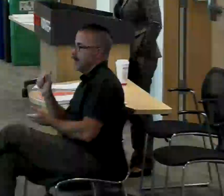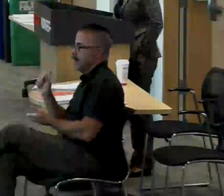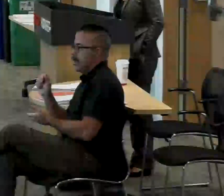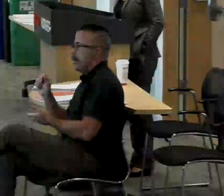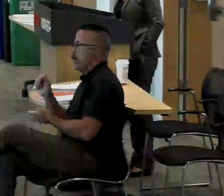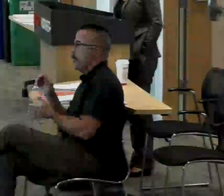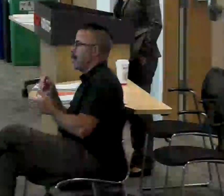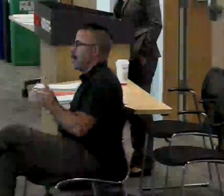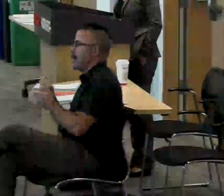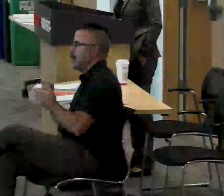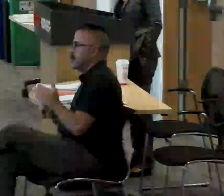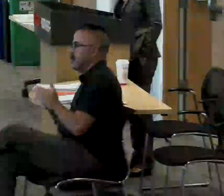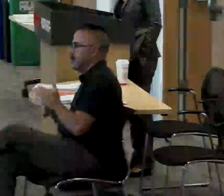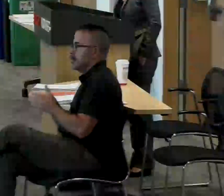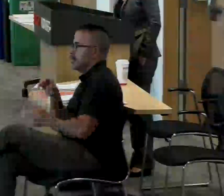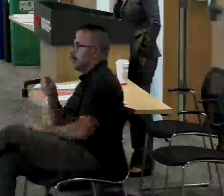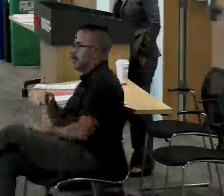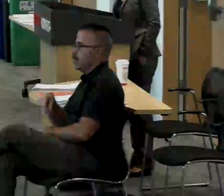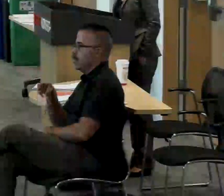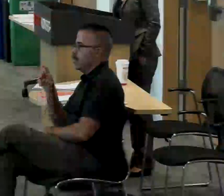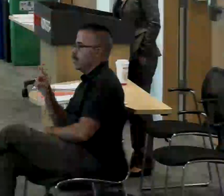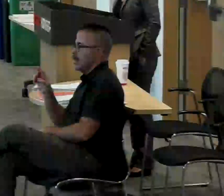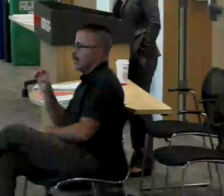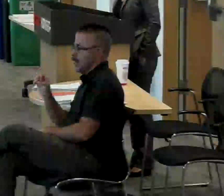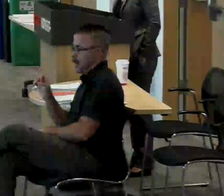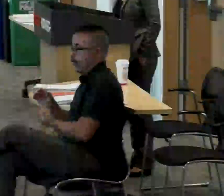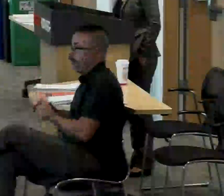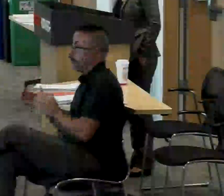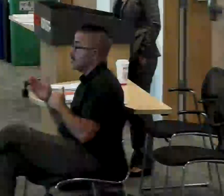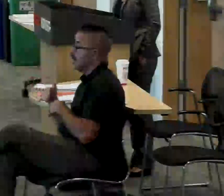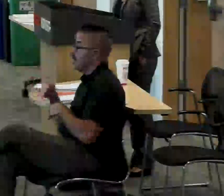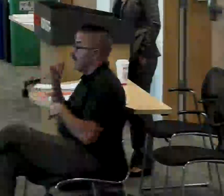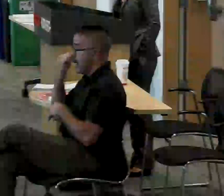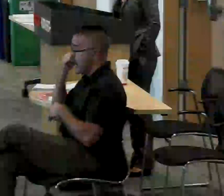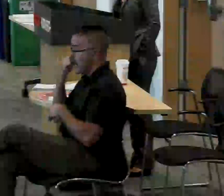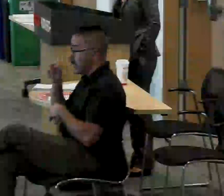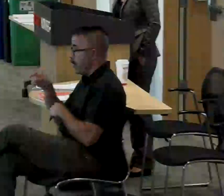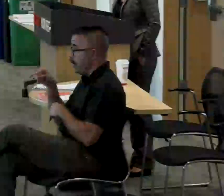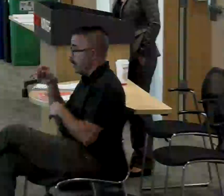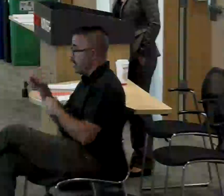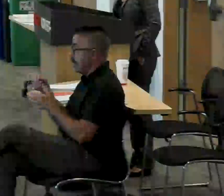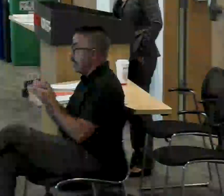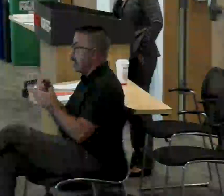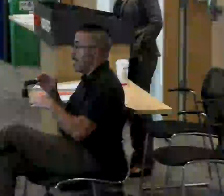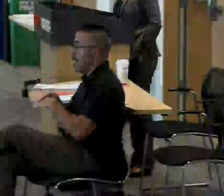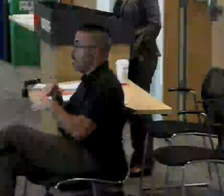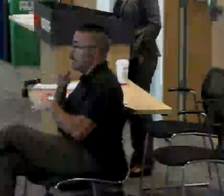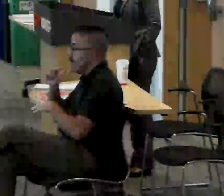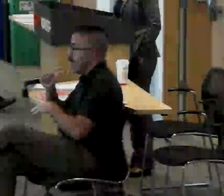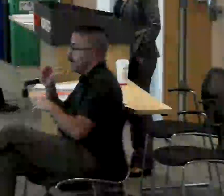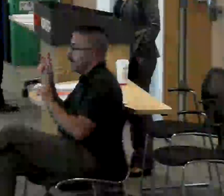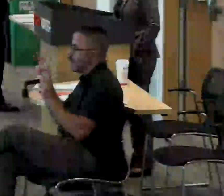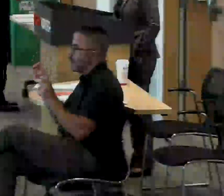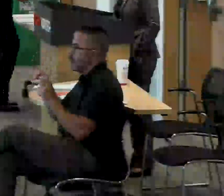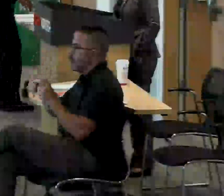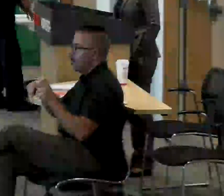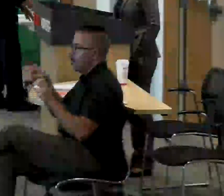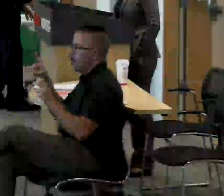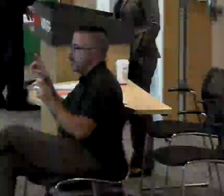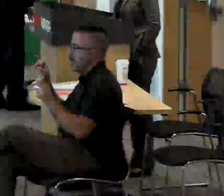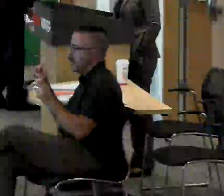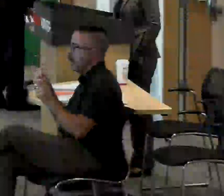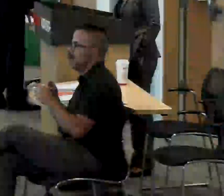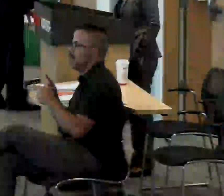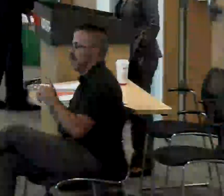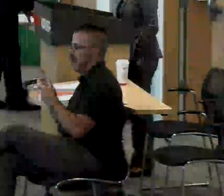it's hard for me. My next bullet point is if funds are spent on non-qualified disability expenses, they're subject to regular